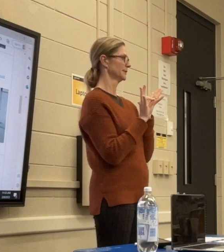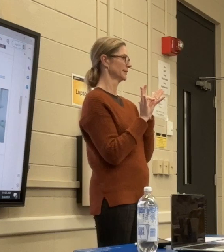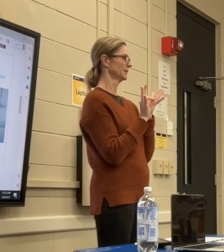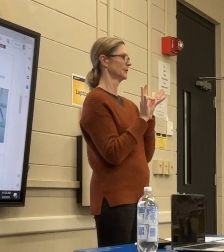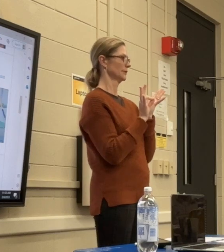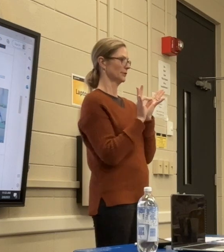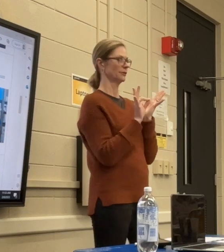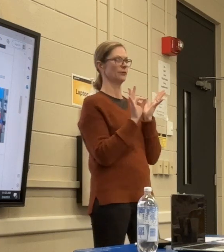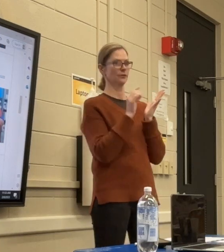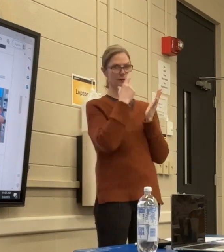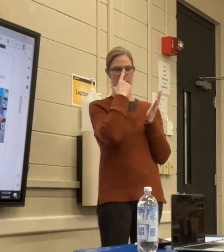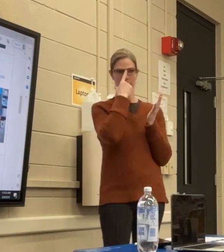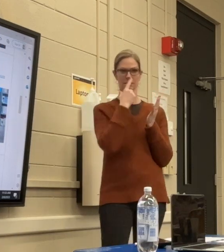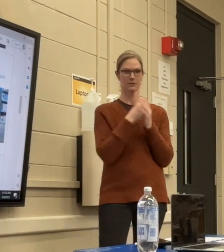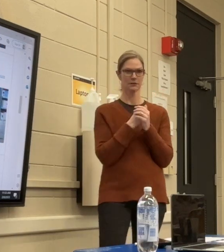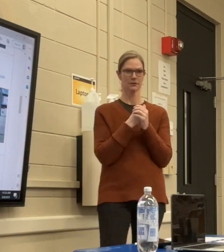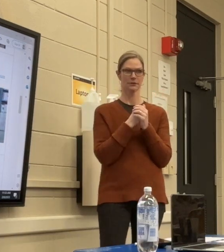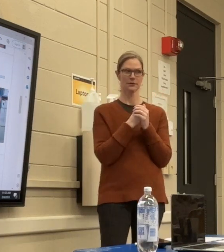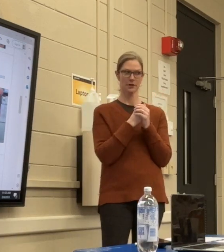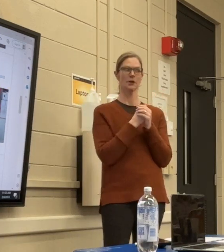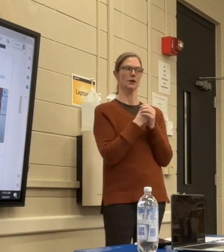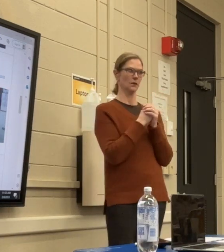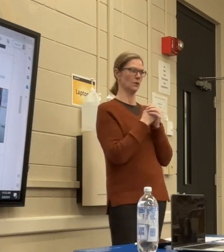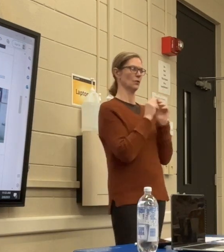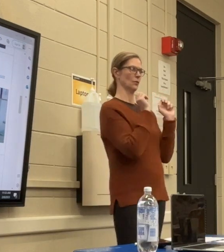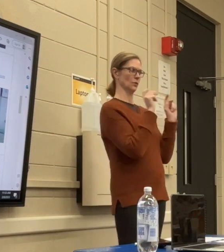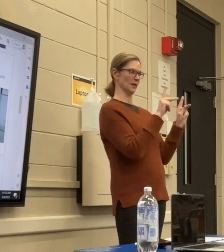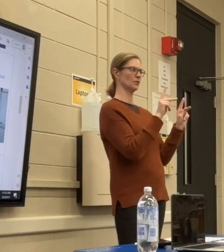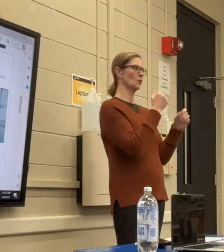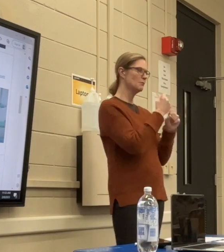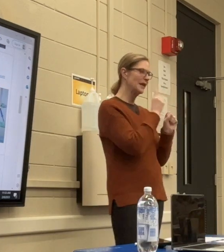But you can record it, or they can observe over Zoom.